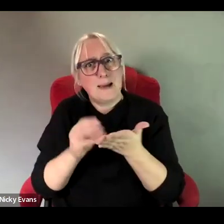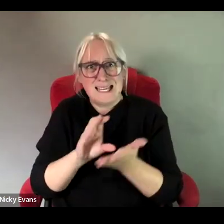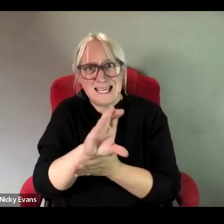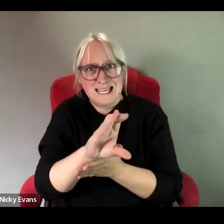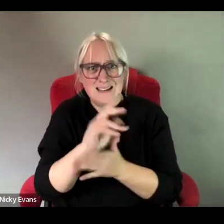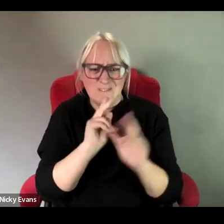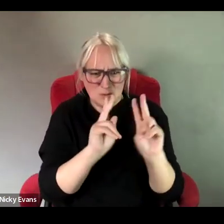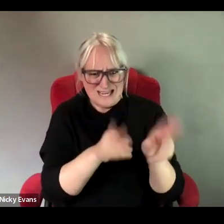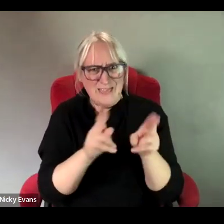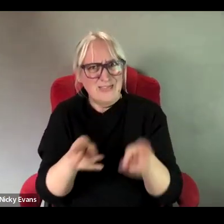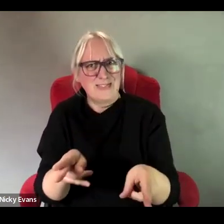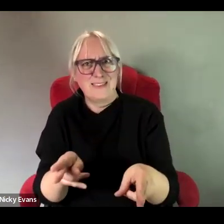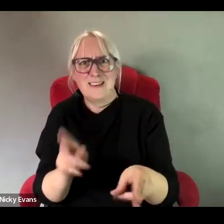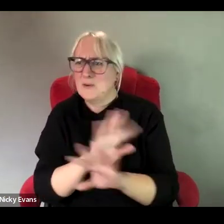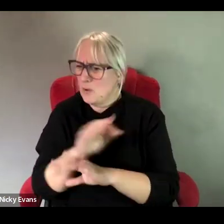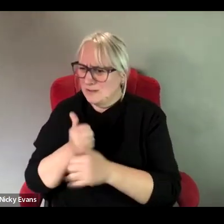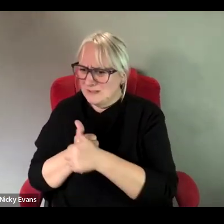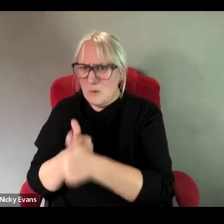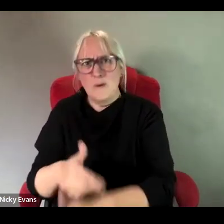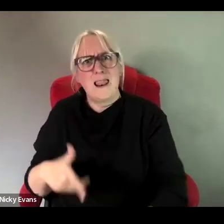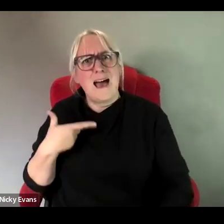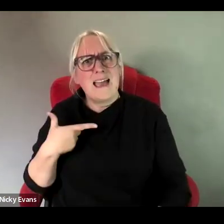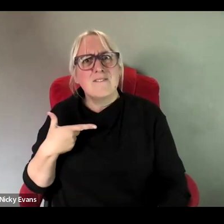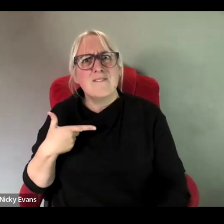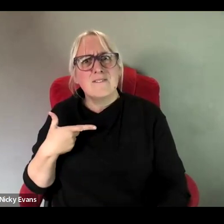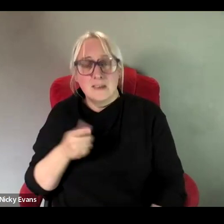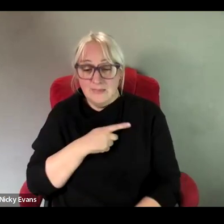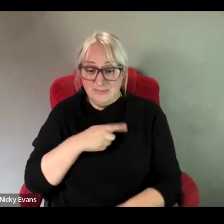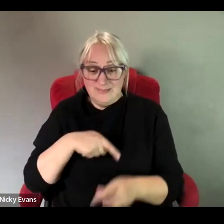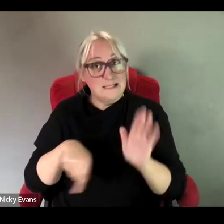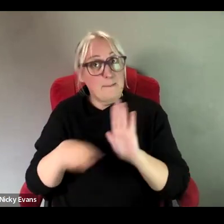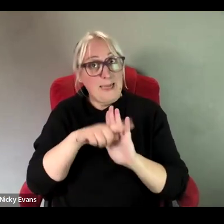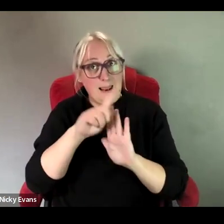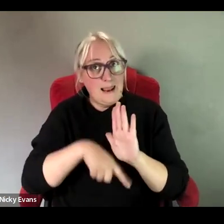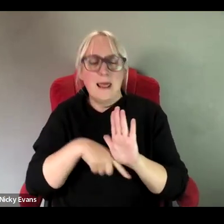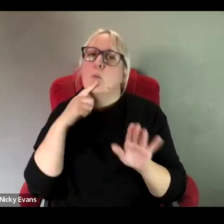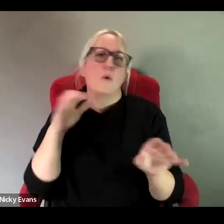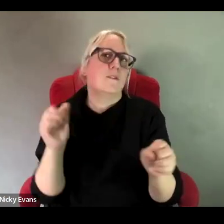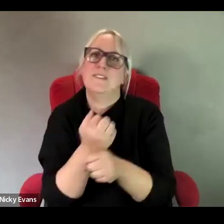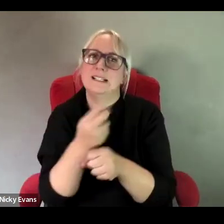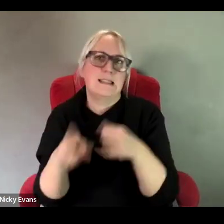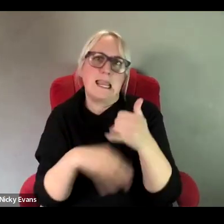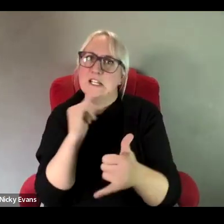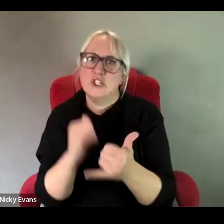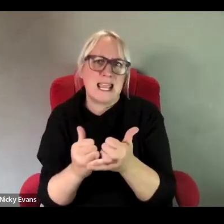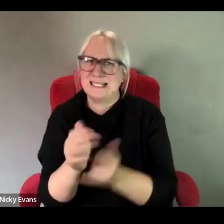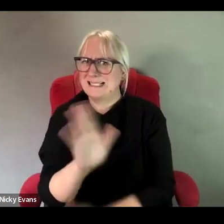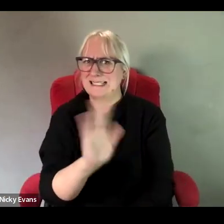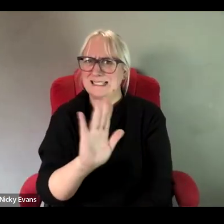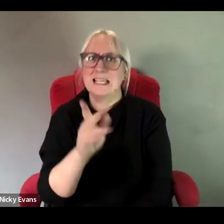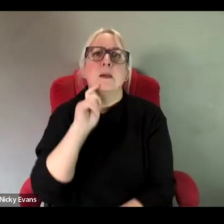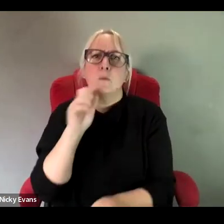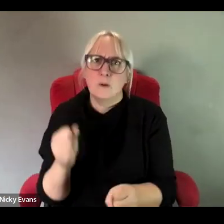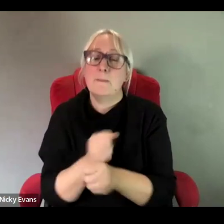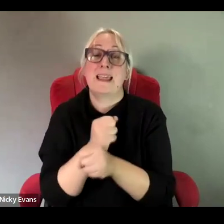death rather than supporting life? Because this bill passing isn't going to fix the NHS. It's only going to extend and